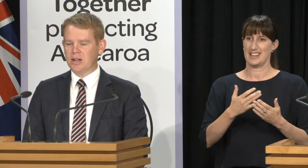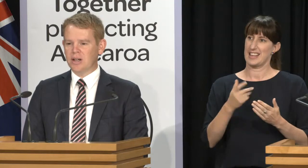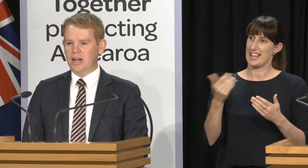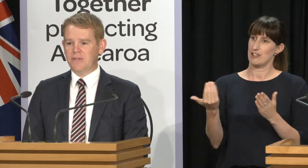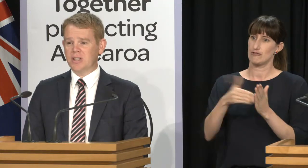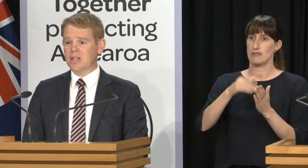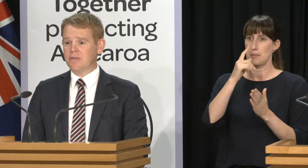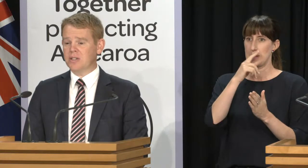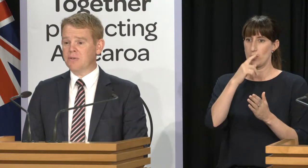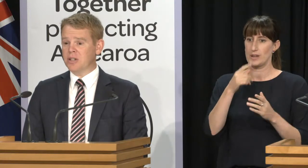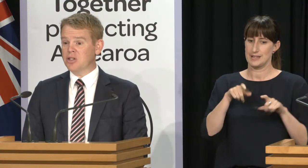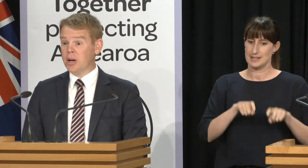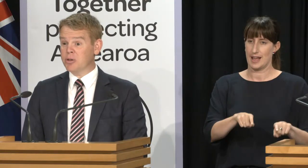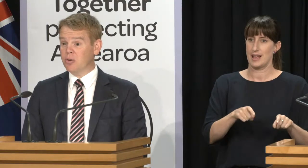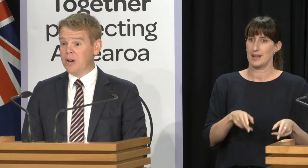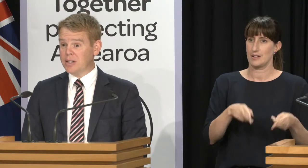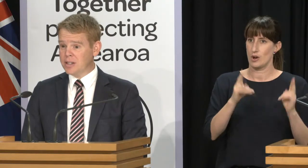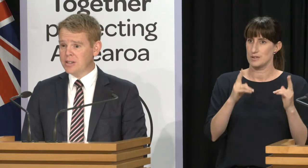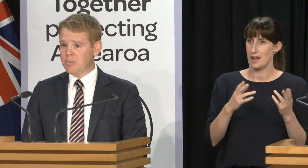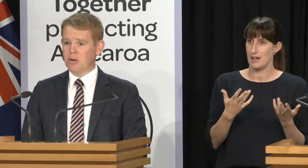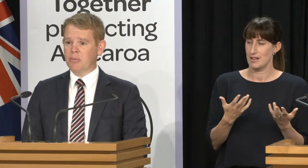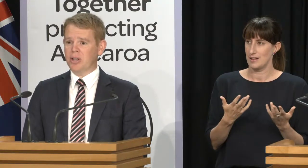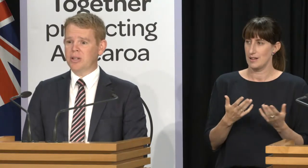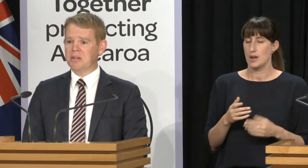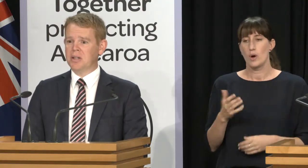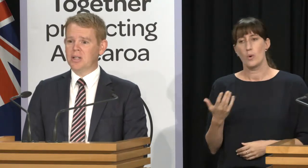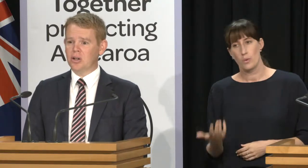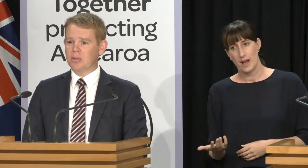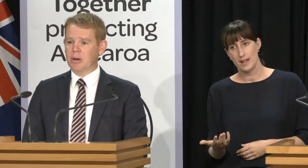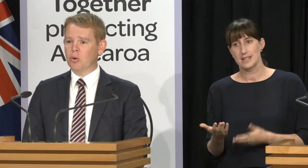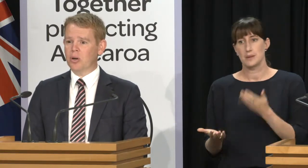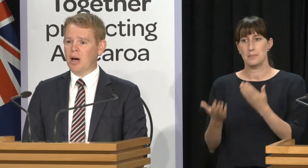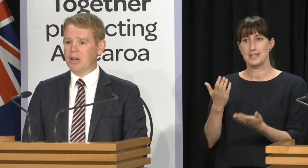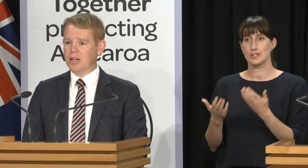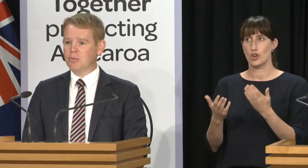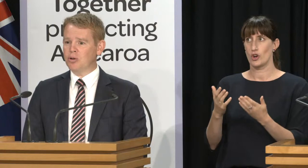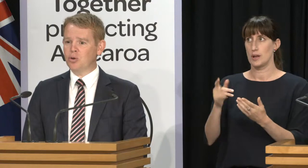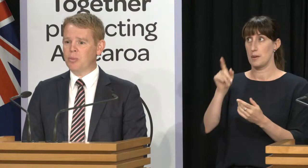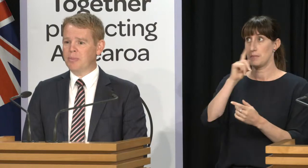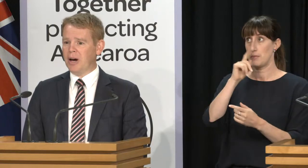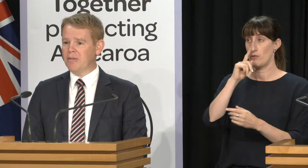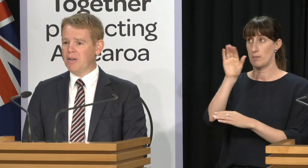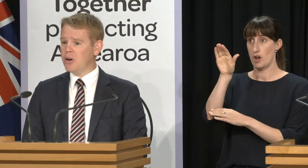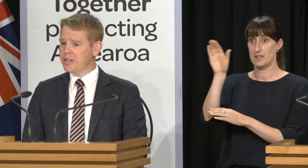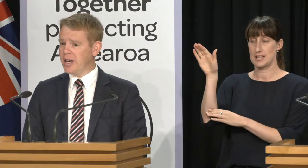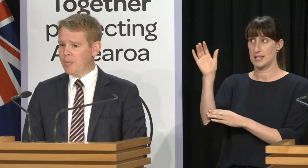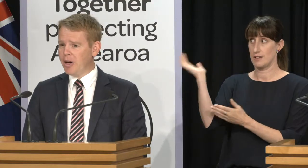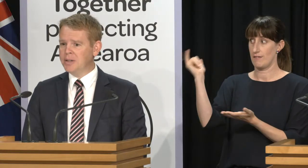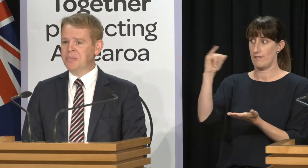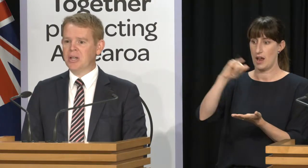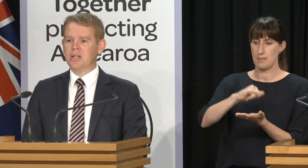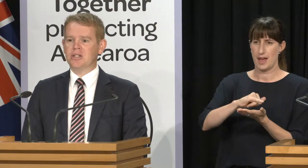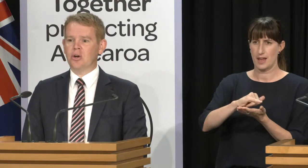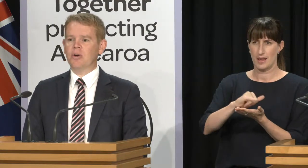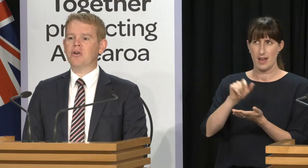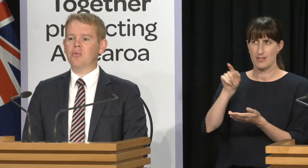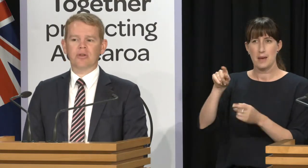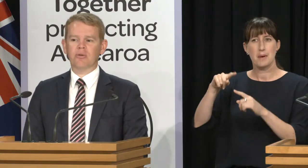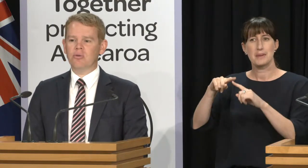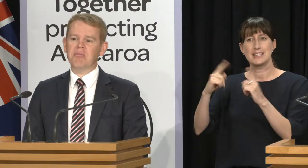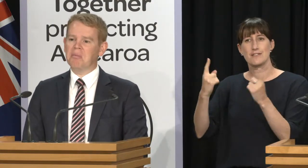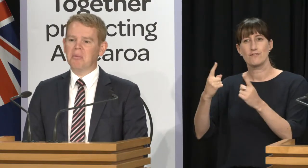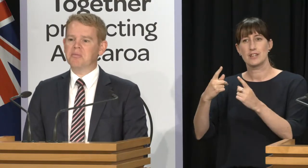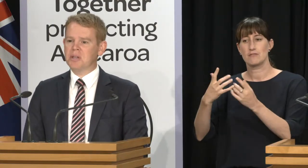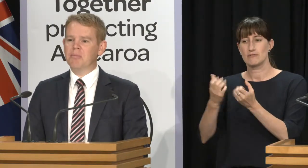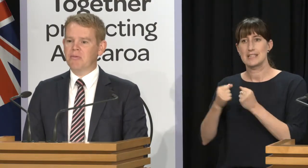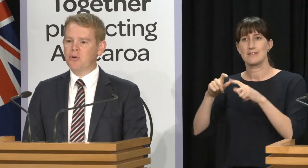around the efficacy of different types of vaccines, bearing in mind that, the people who are coming in won't all be part of our Pfizer campaign. So we've got to work